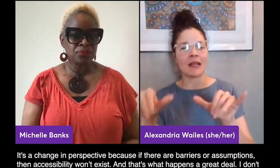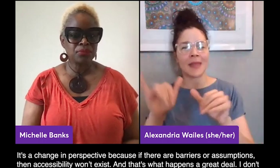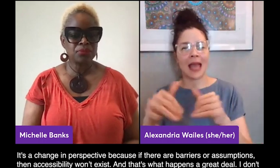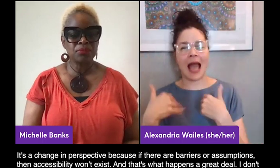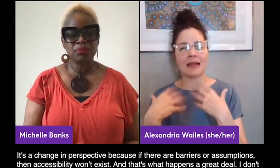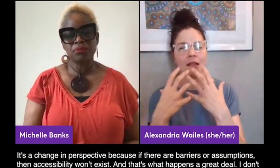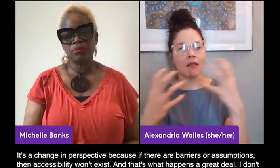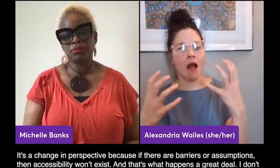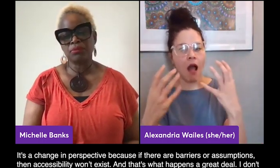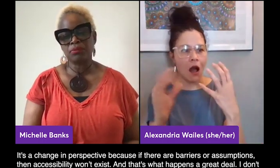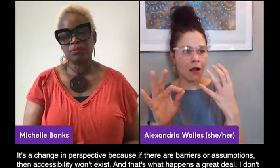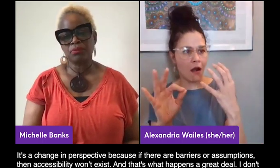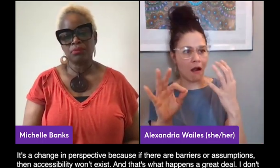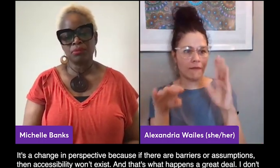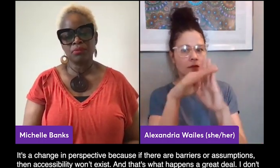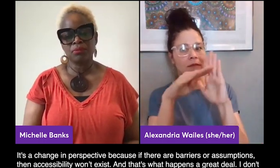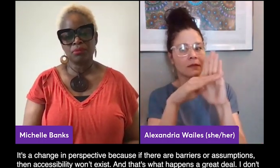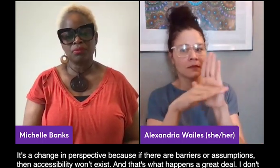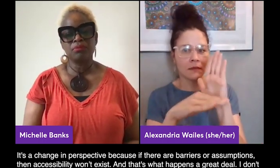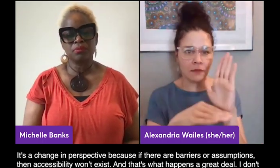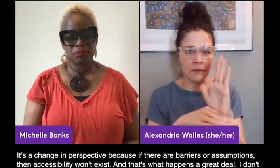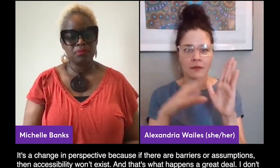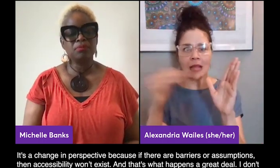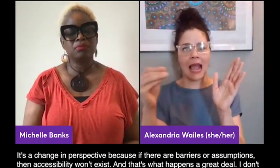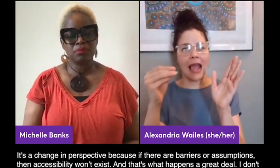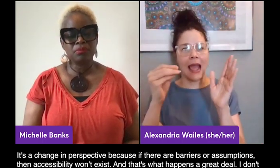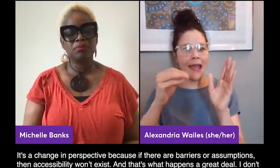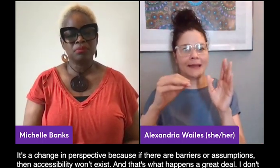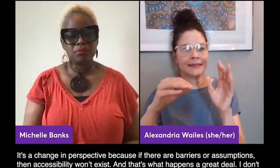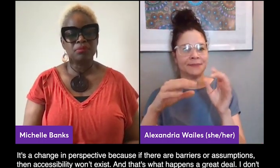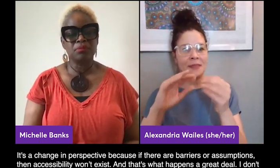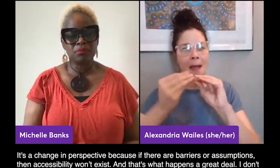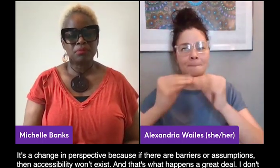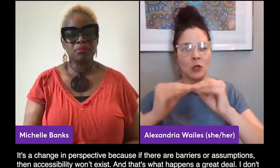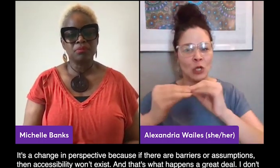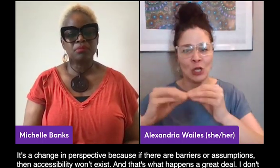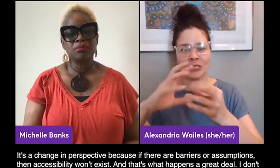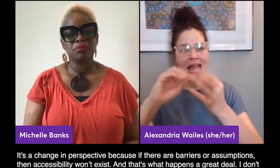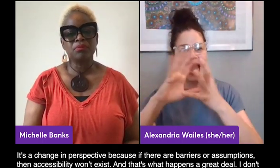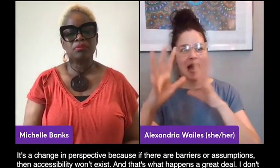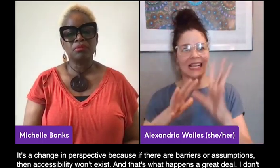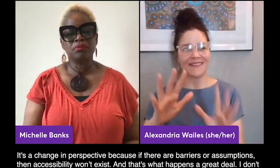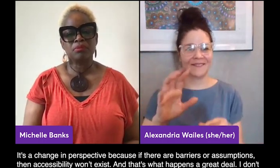In a system with a lot of lists and numbers and concrete needs,